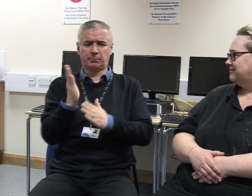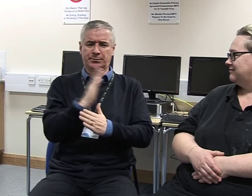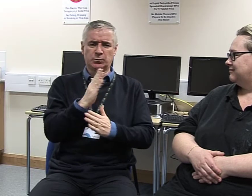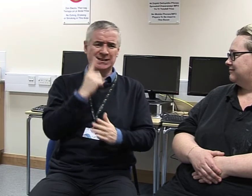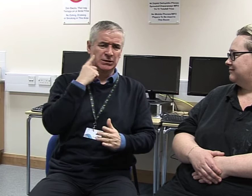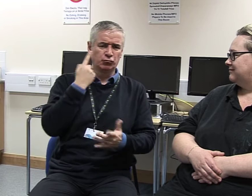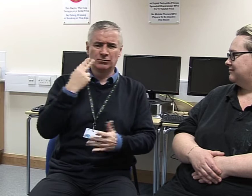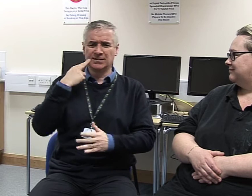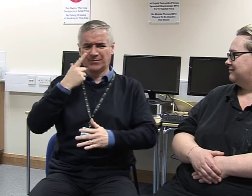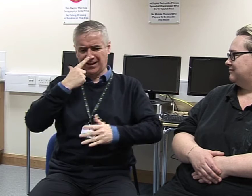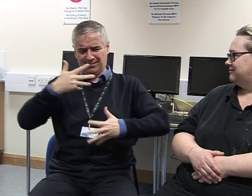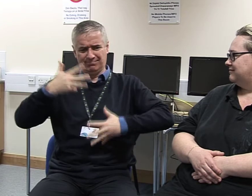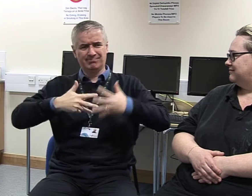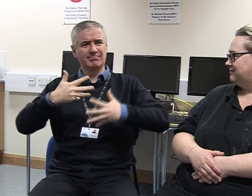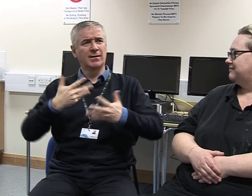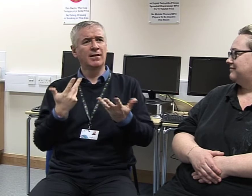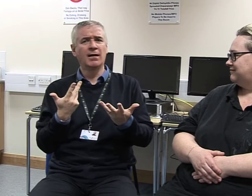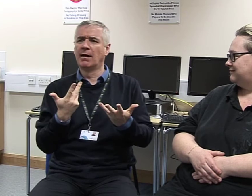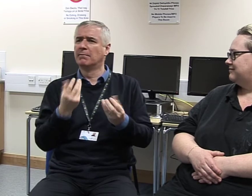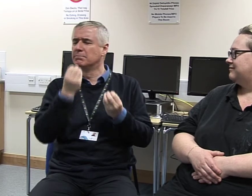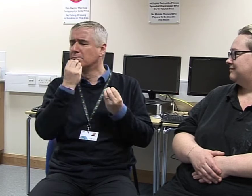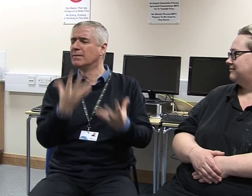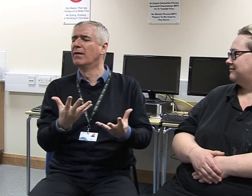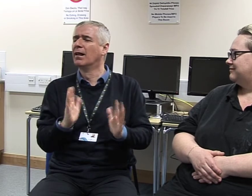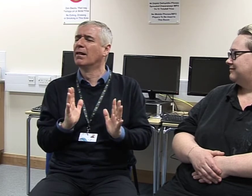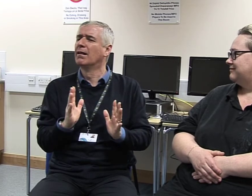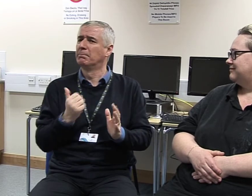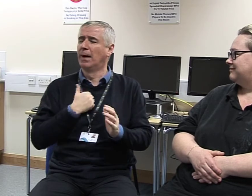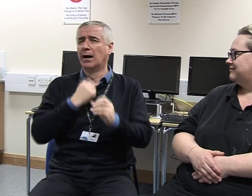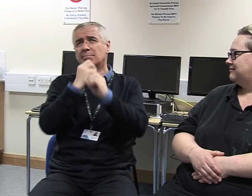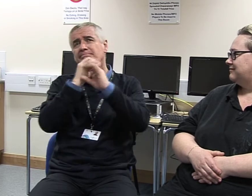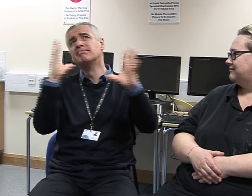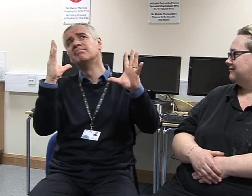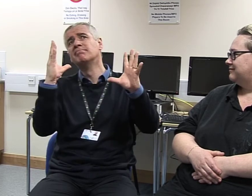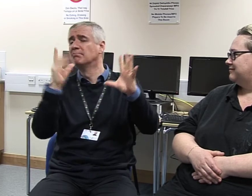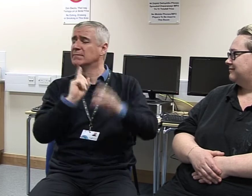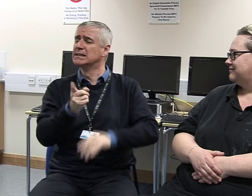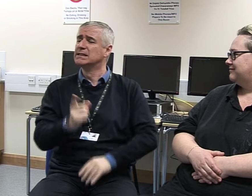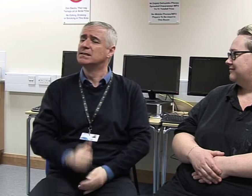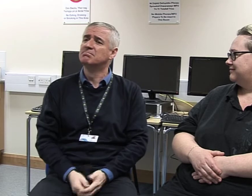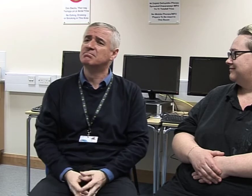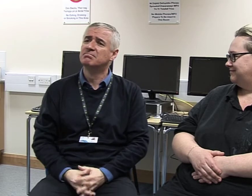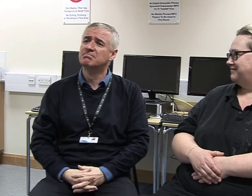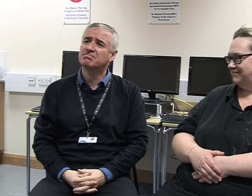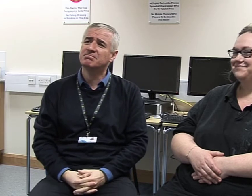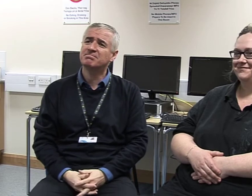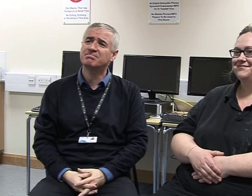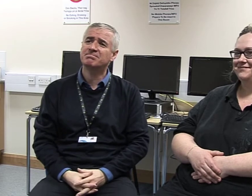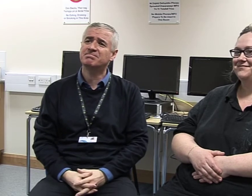them, which will only enhance their life, won't it, really? How beautiful would that be if we could just go anywhere